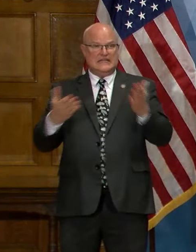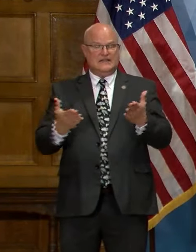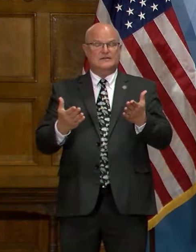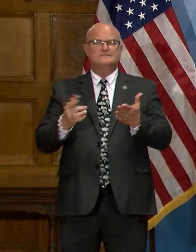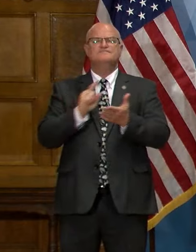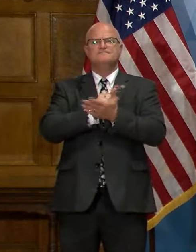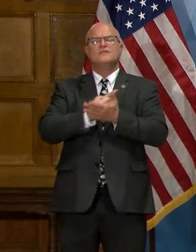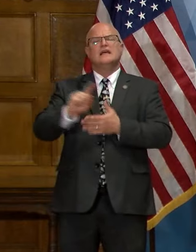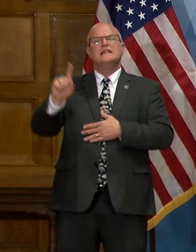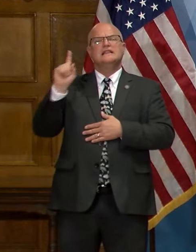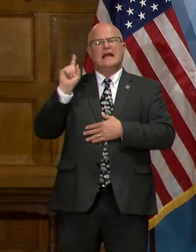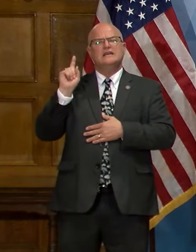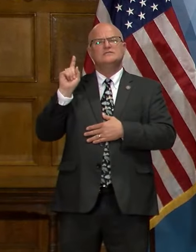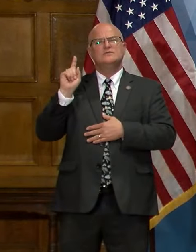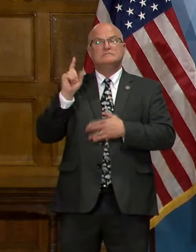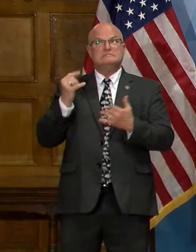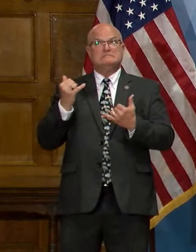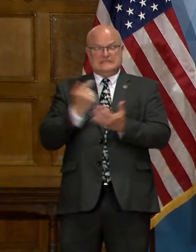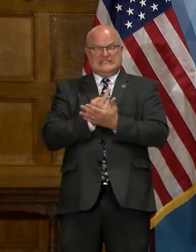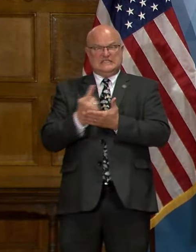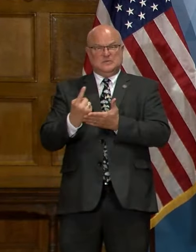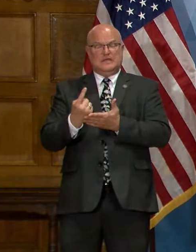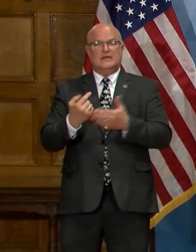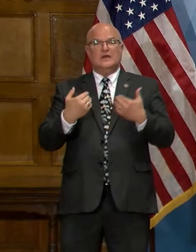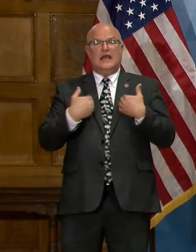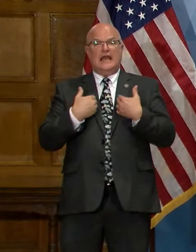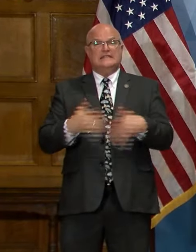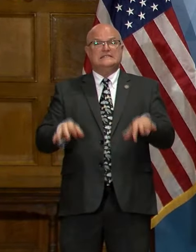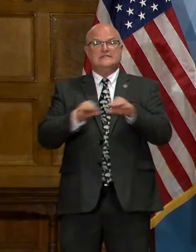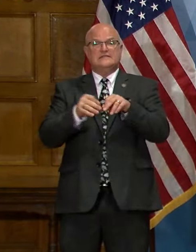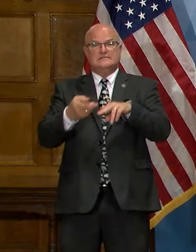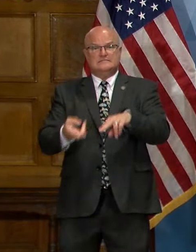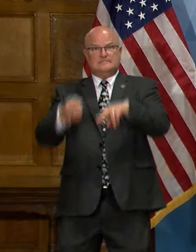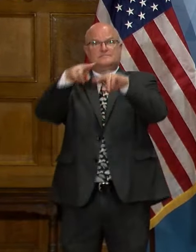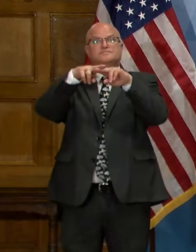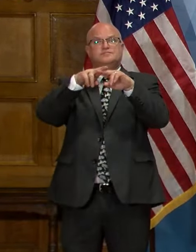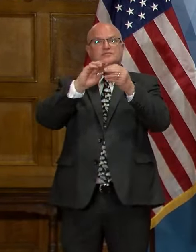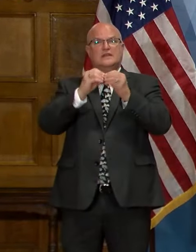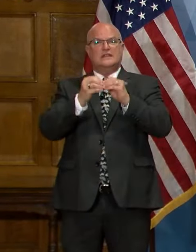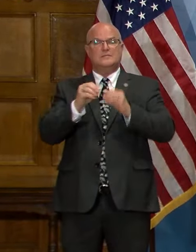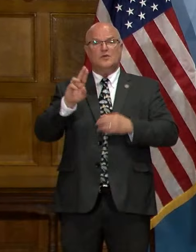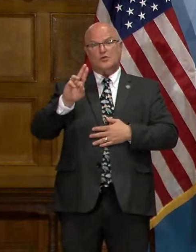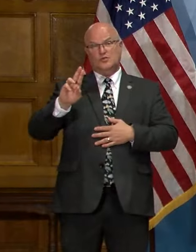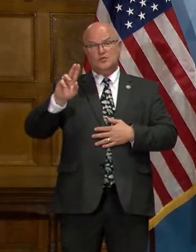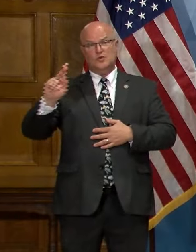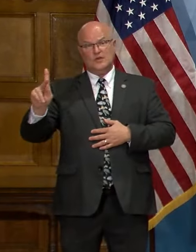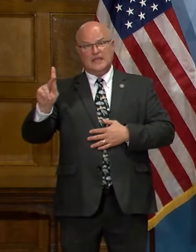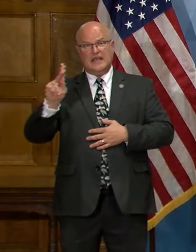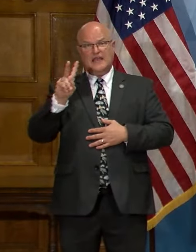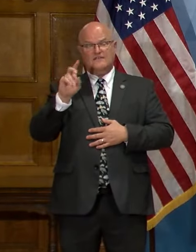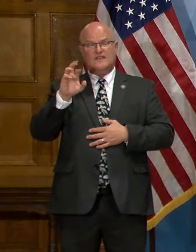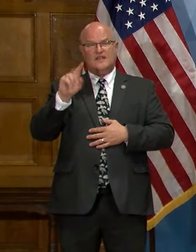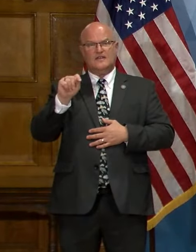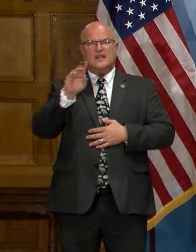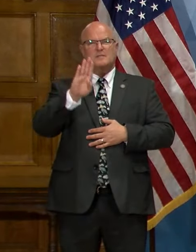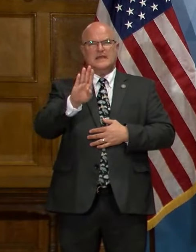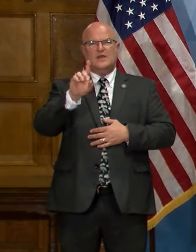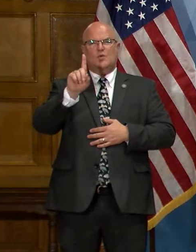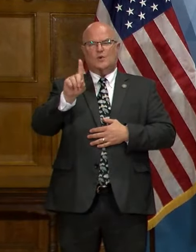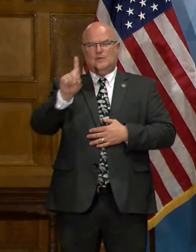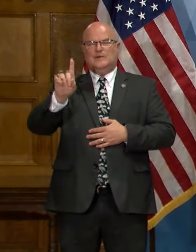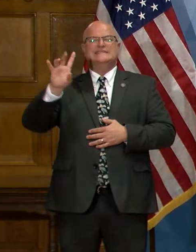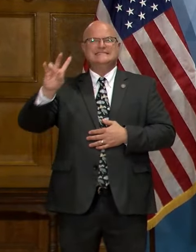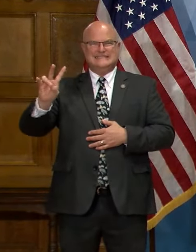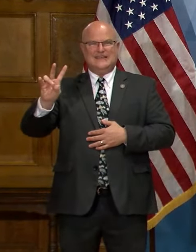Last week to this week, we had a significant jump in the number of the UK variant, the B117, that